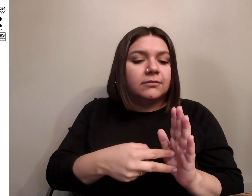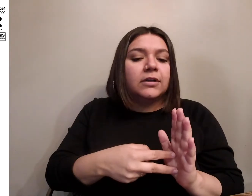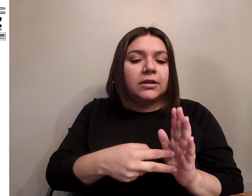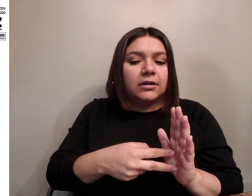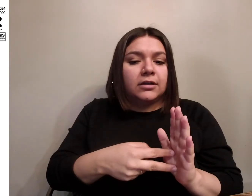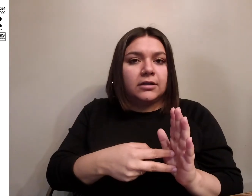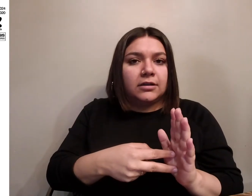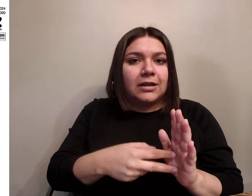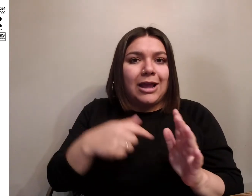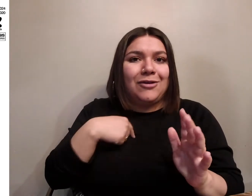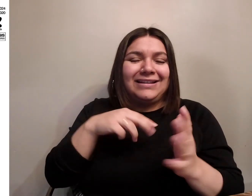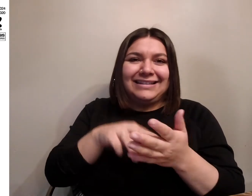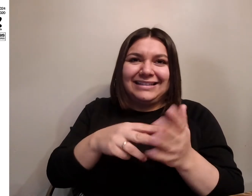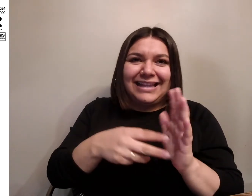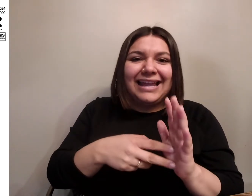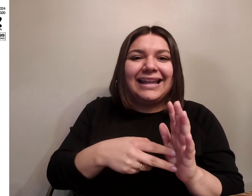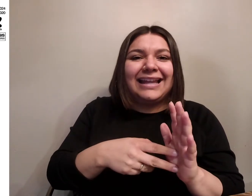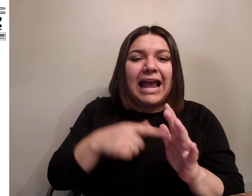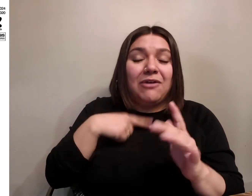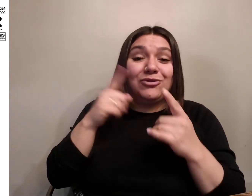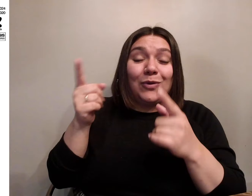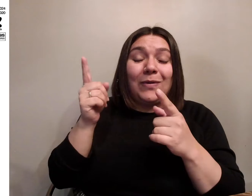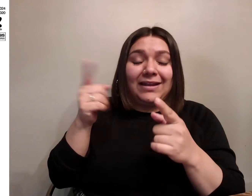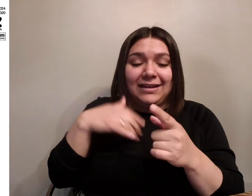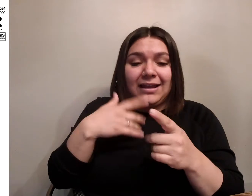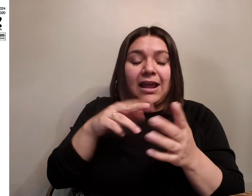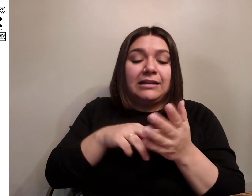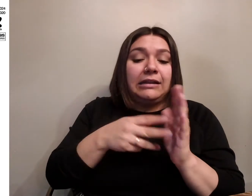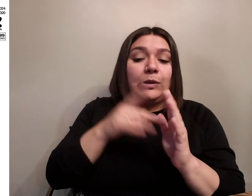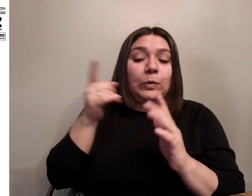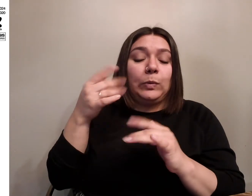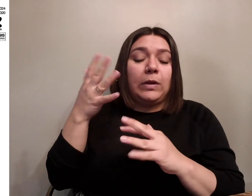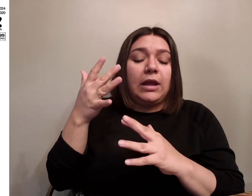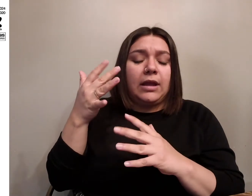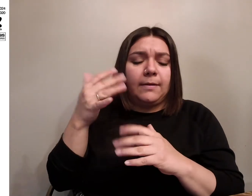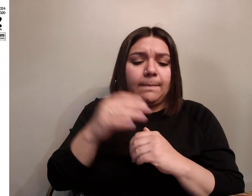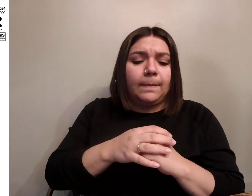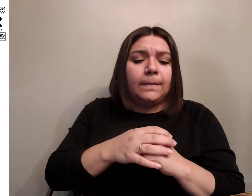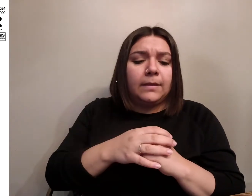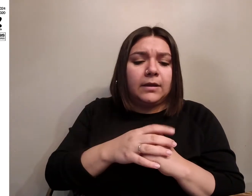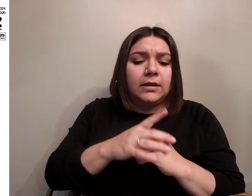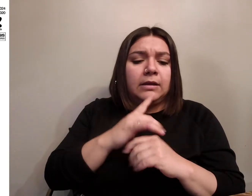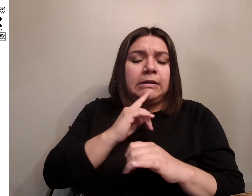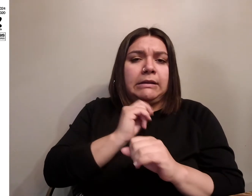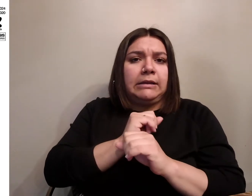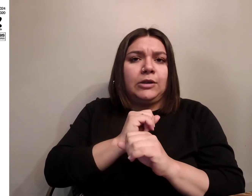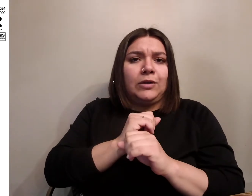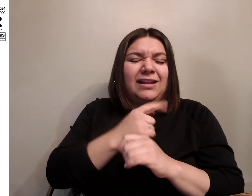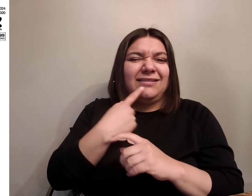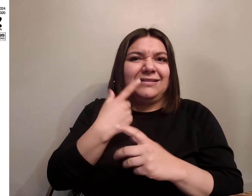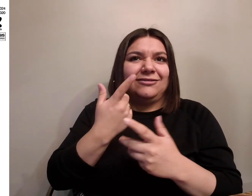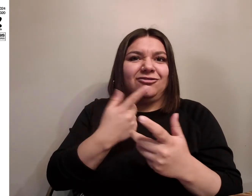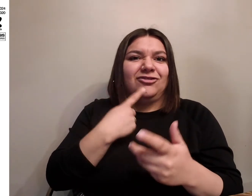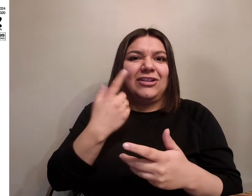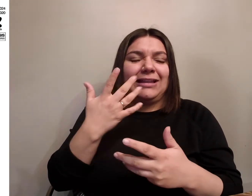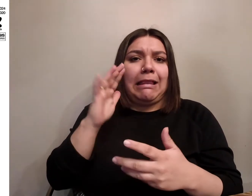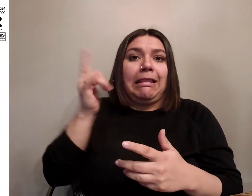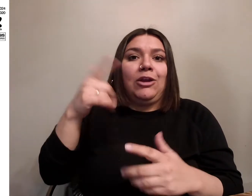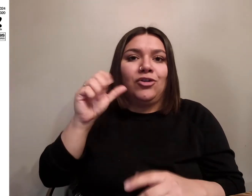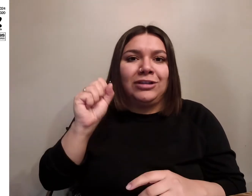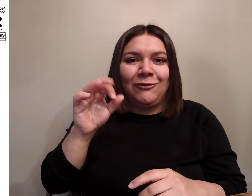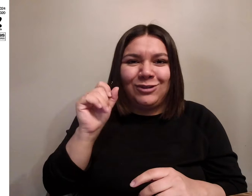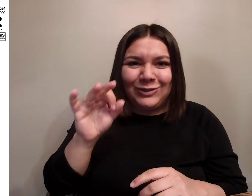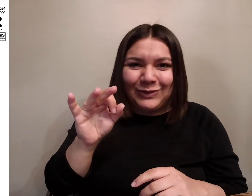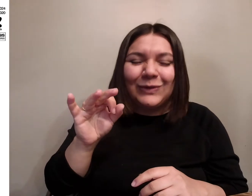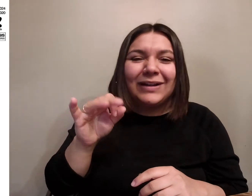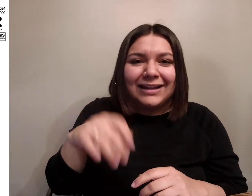really imagined. And I was intending, Hello. I was intending to go